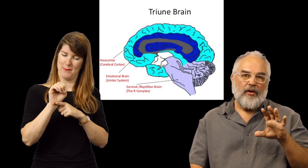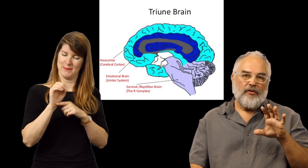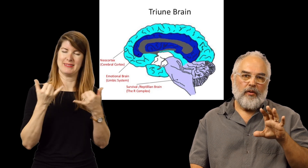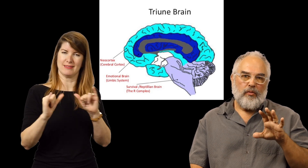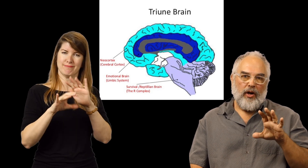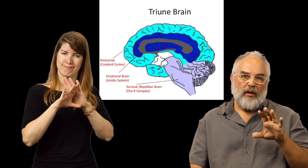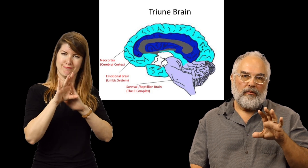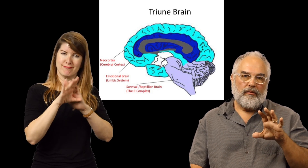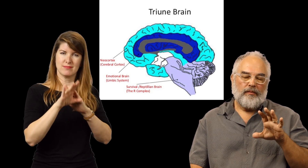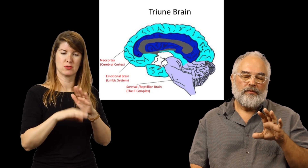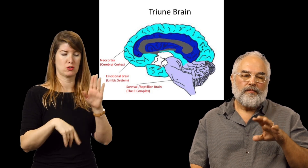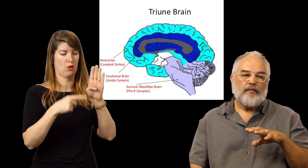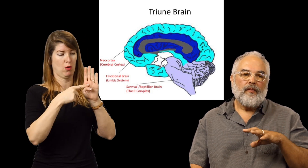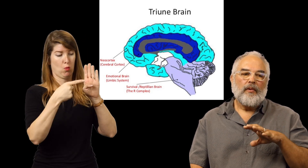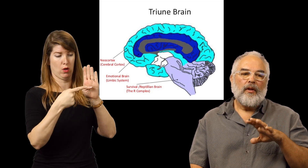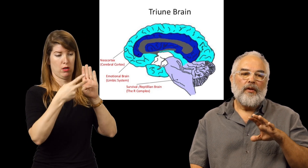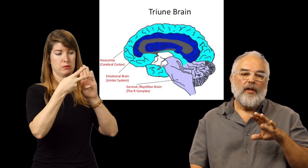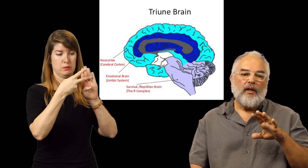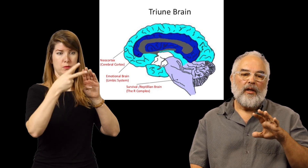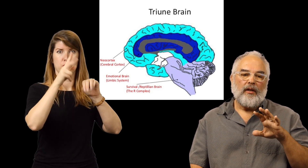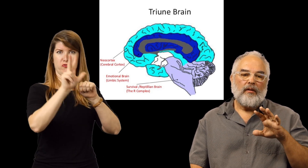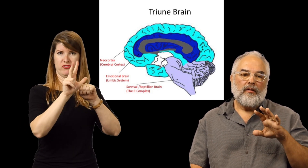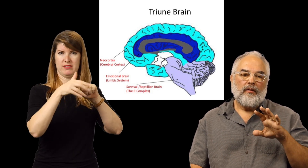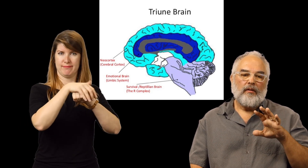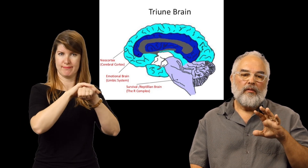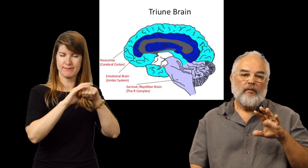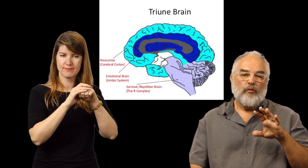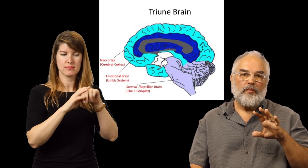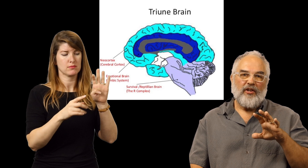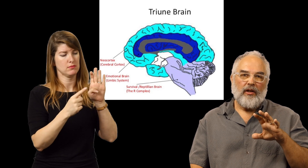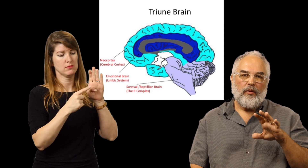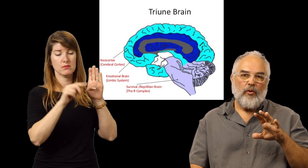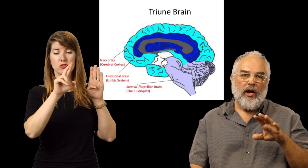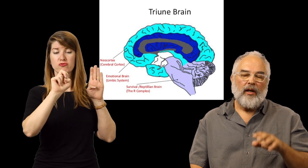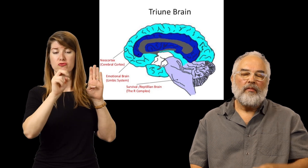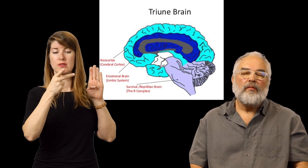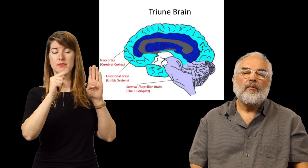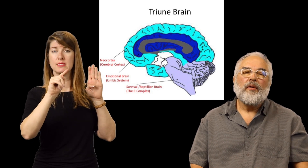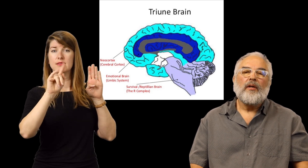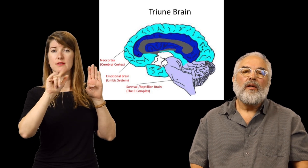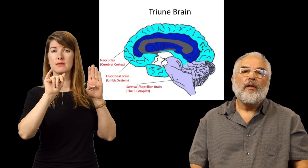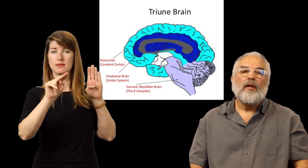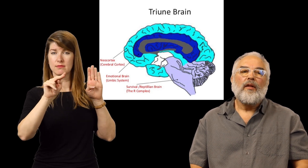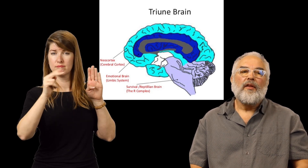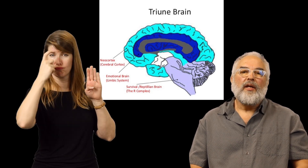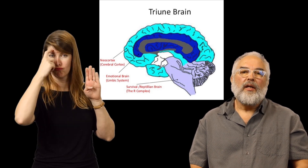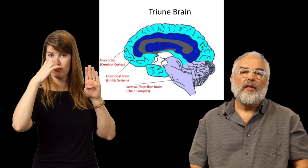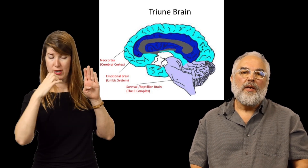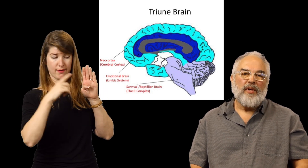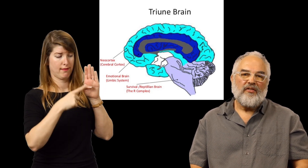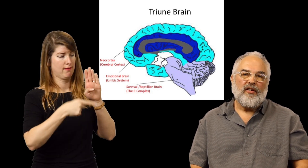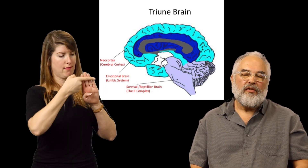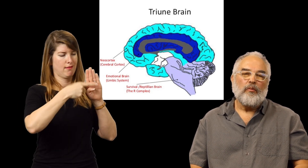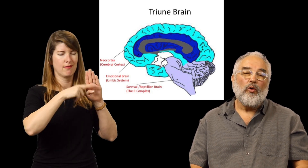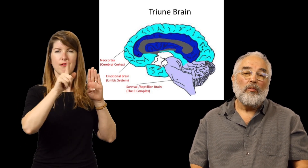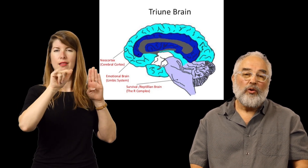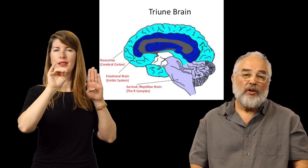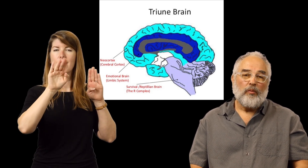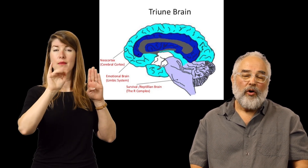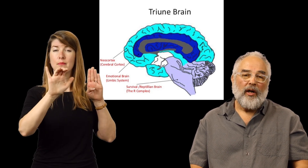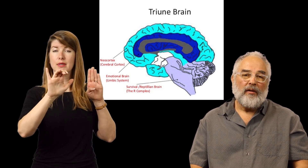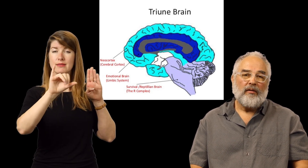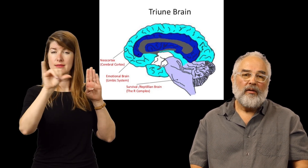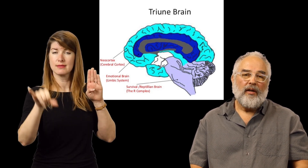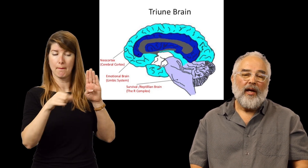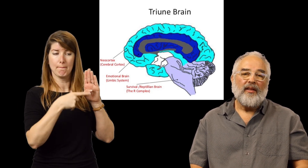major areas of the brain, the reptilian brain, the limbic system or